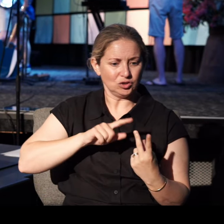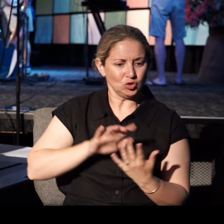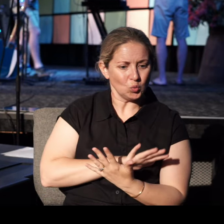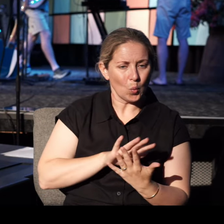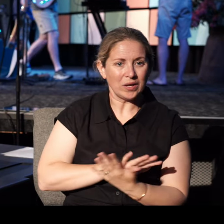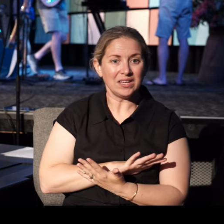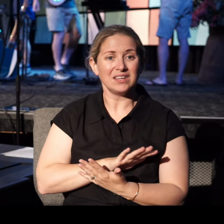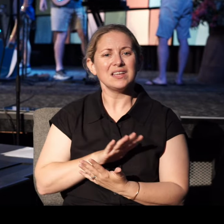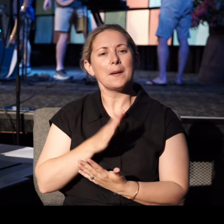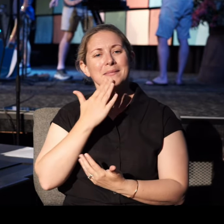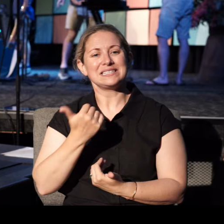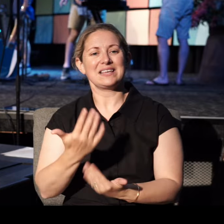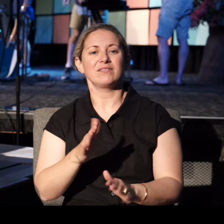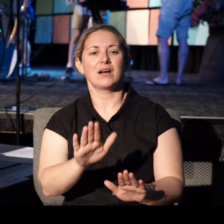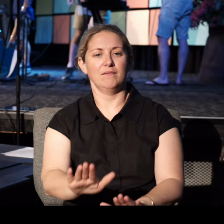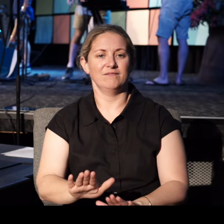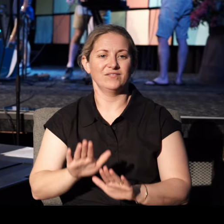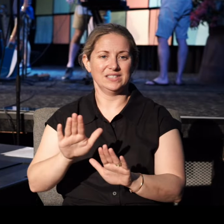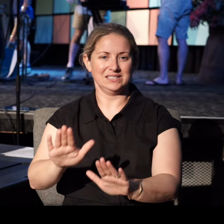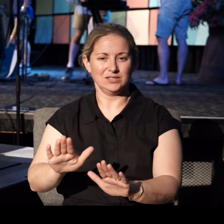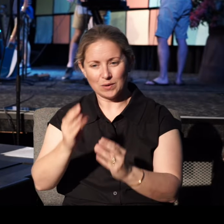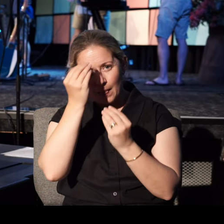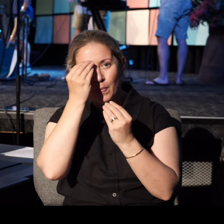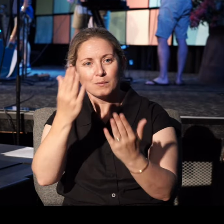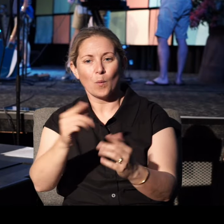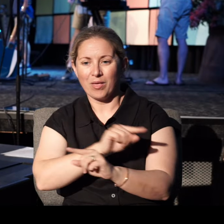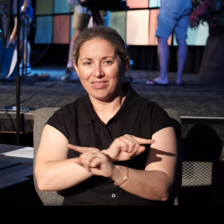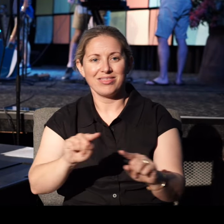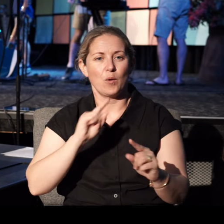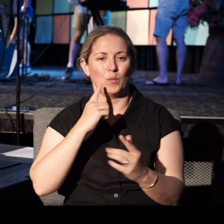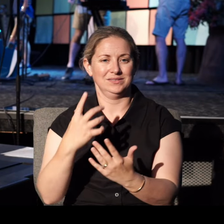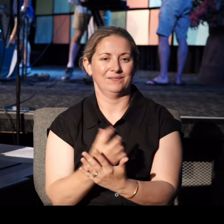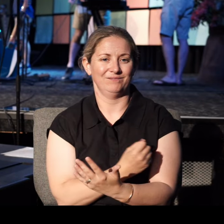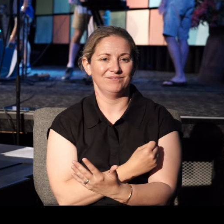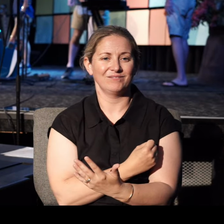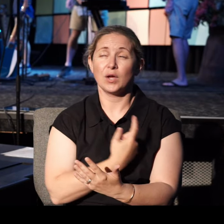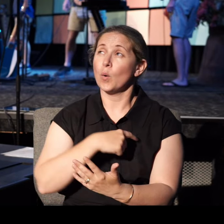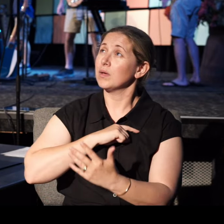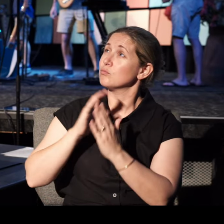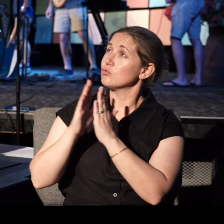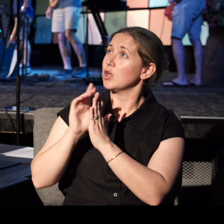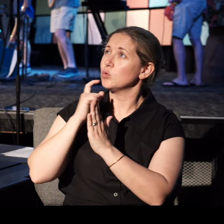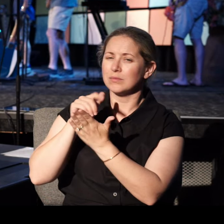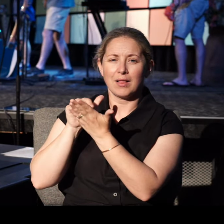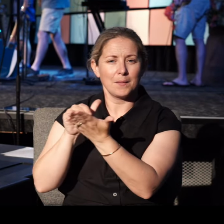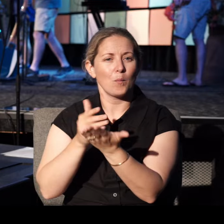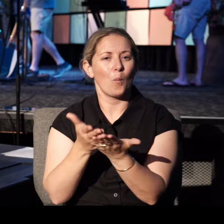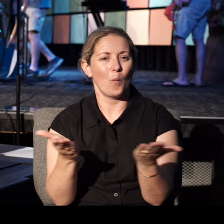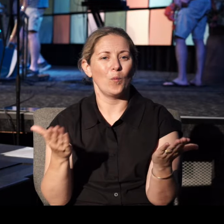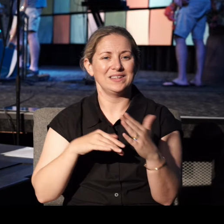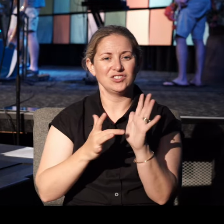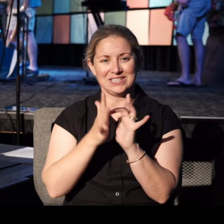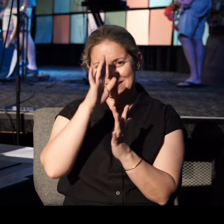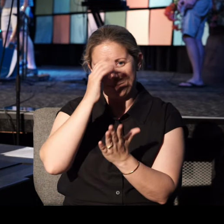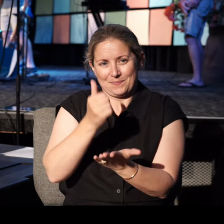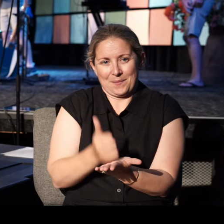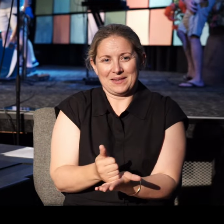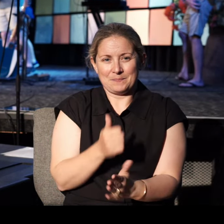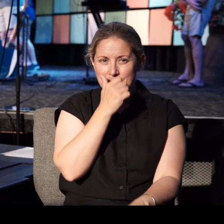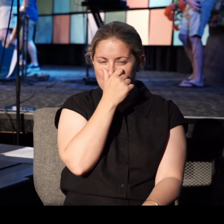them and give them great assurance. We pray You do a wonderful work amongst us in Jesus' name. Amen.